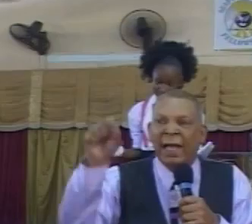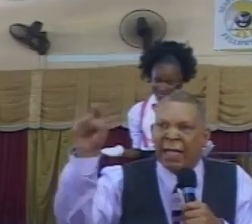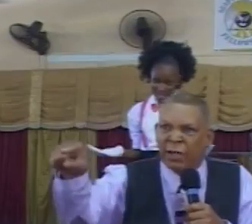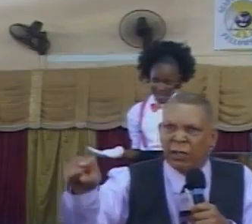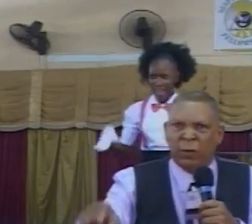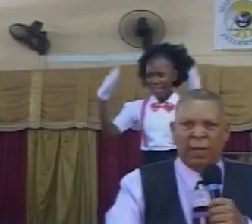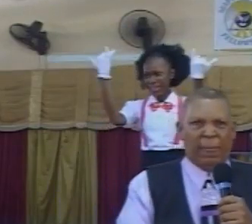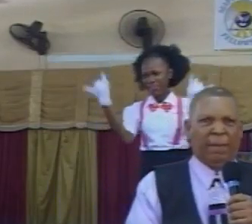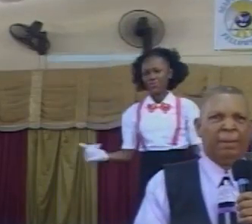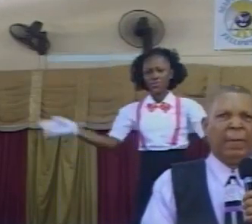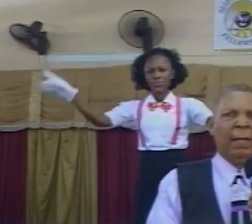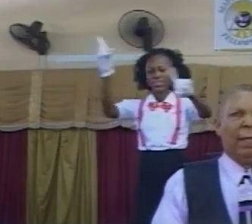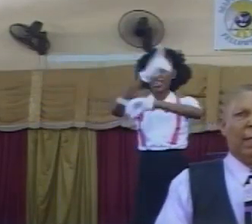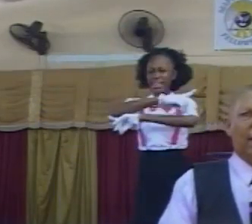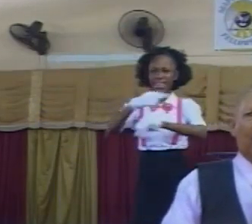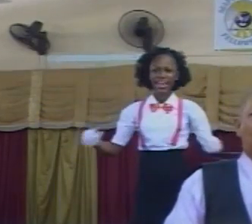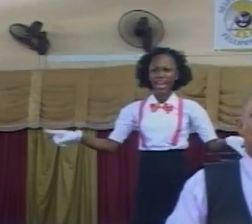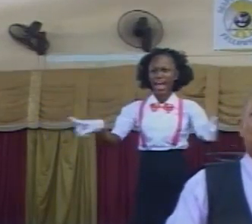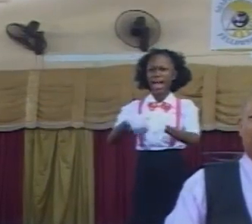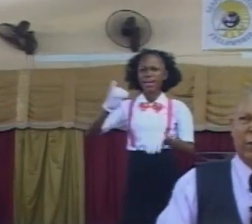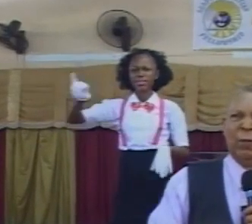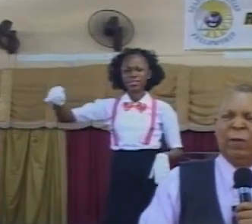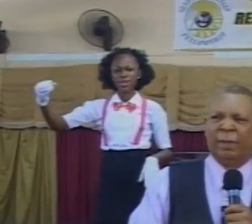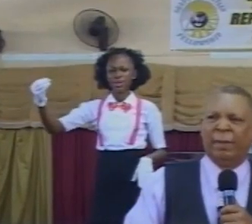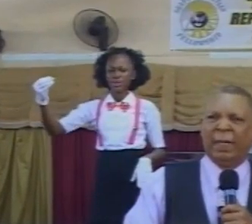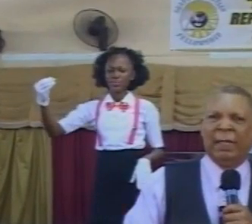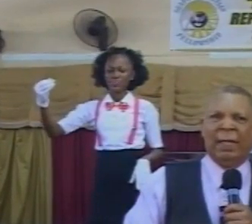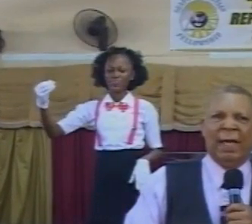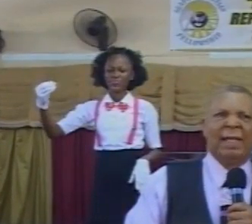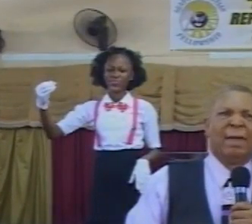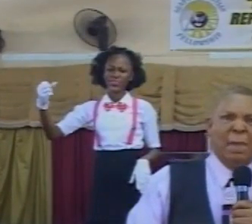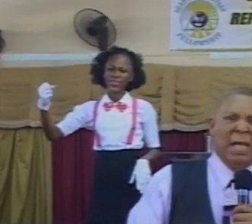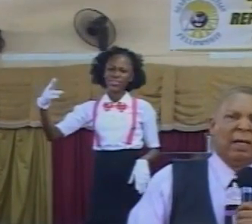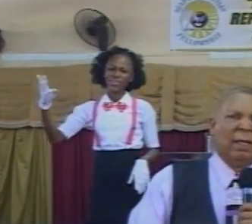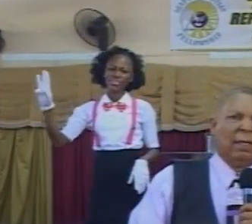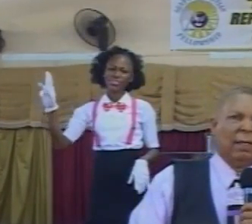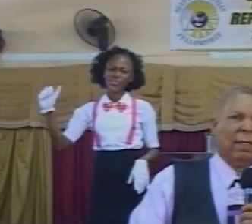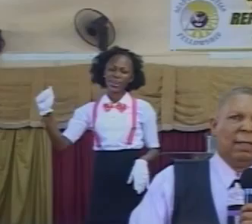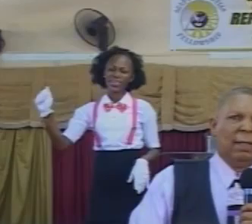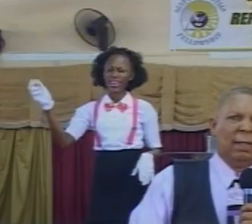Today, like Joshua, I want to declare to you, as for me,